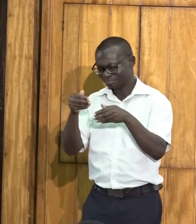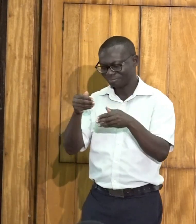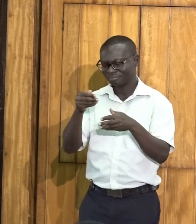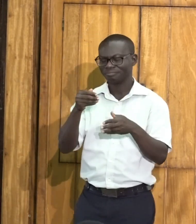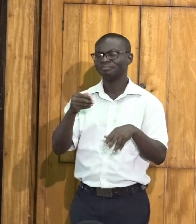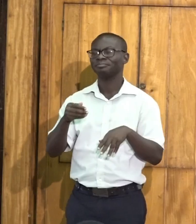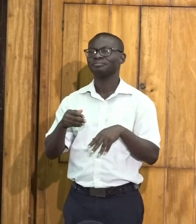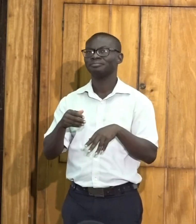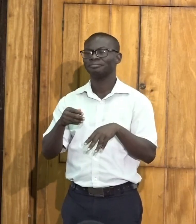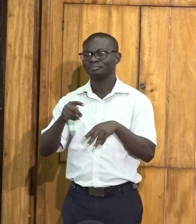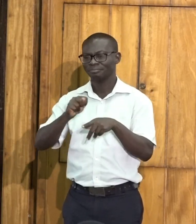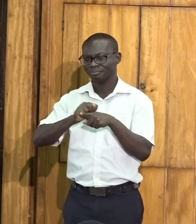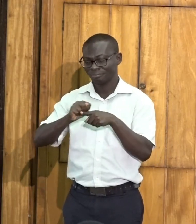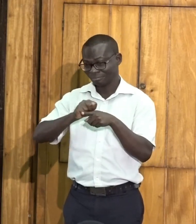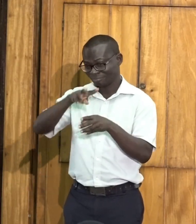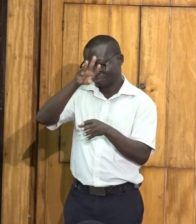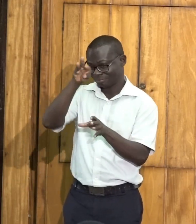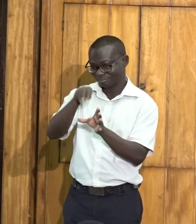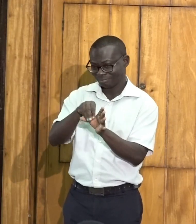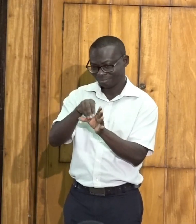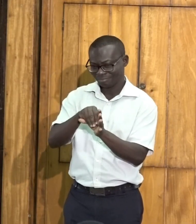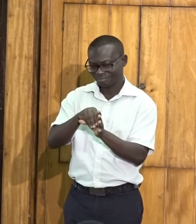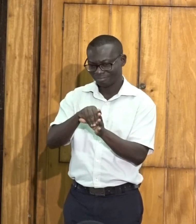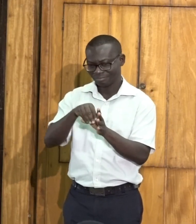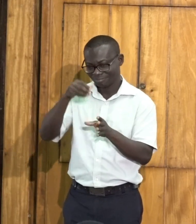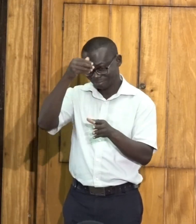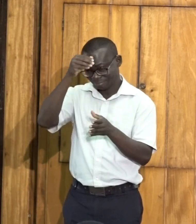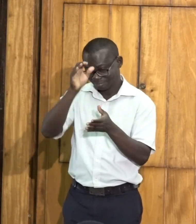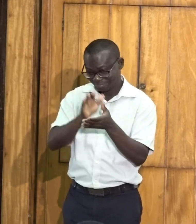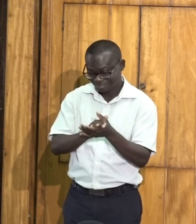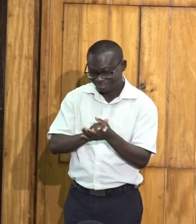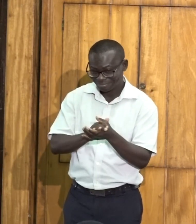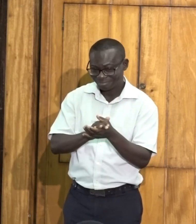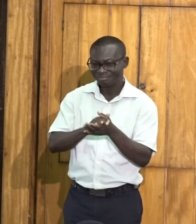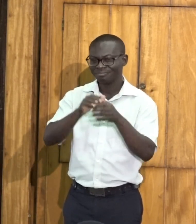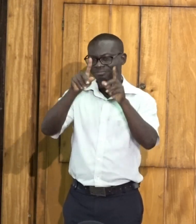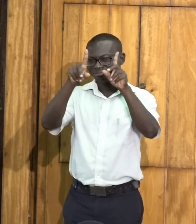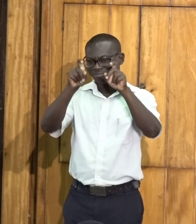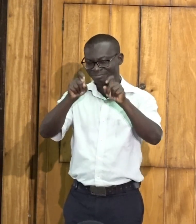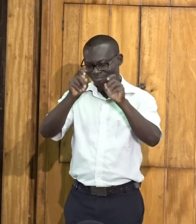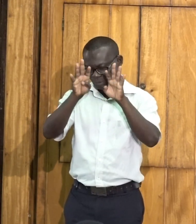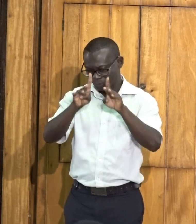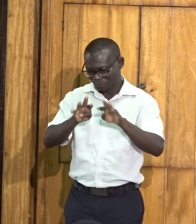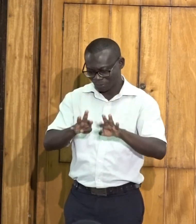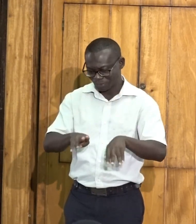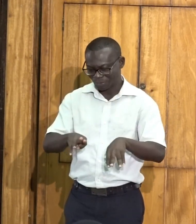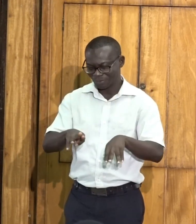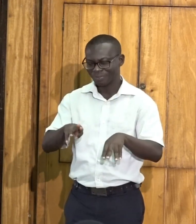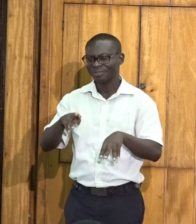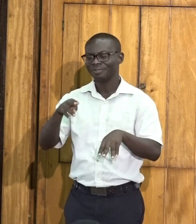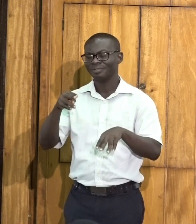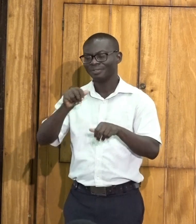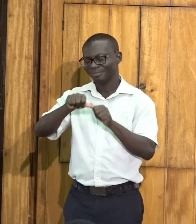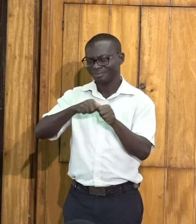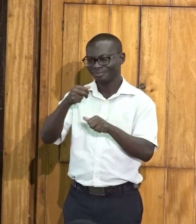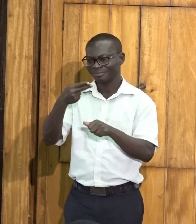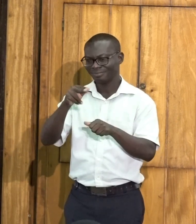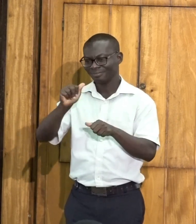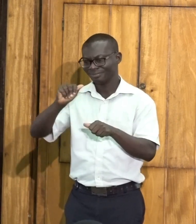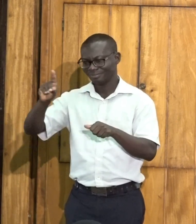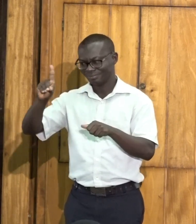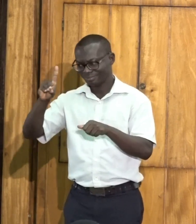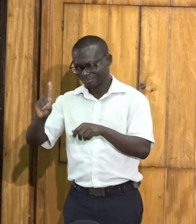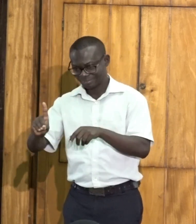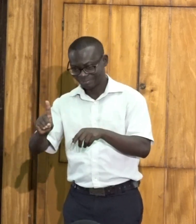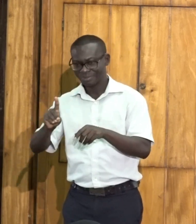This training included the management, screening and identification of AHD, the management of uncomplicated cases, and being